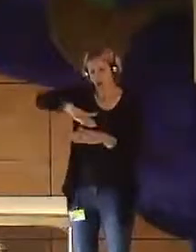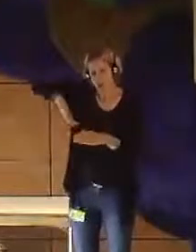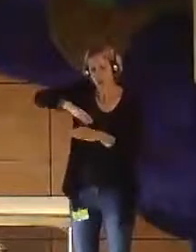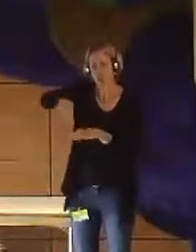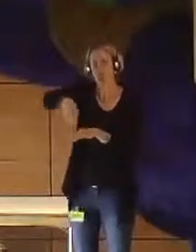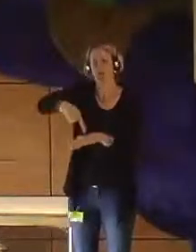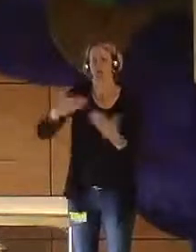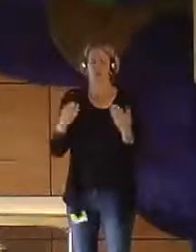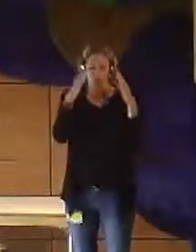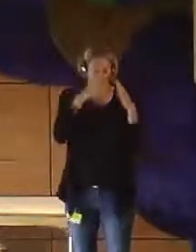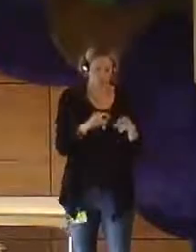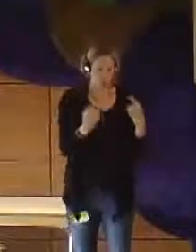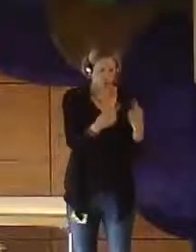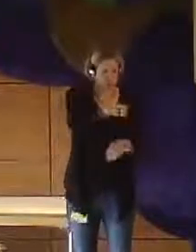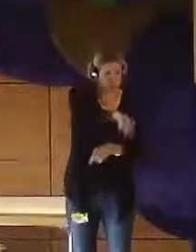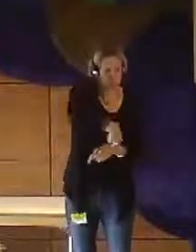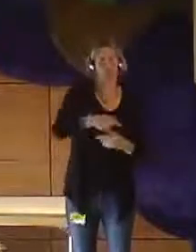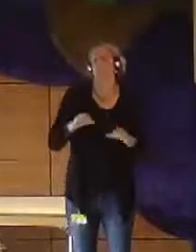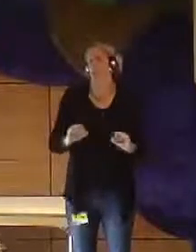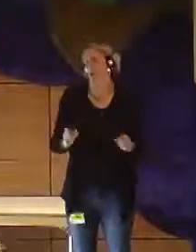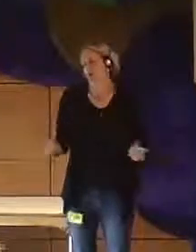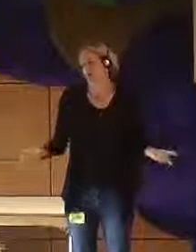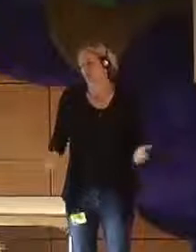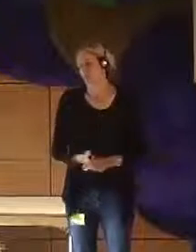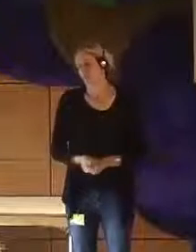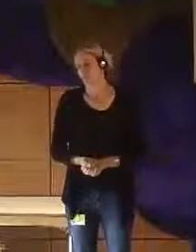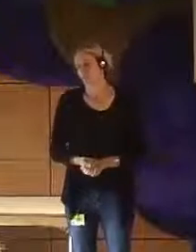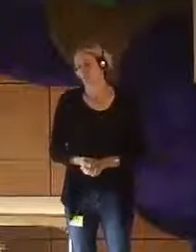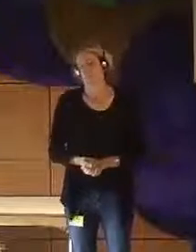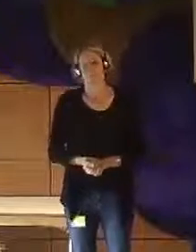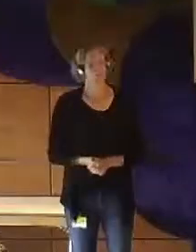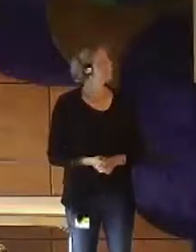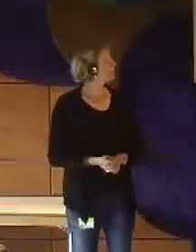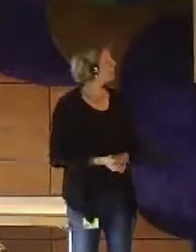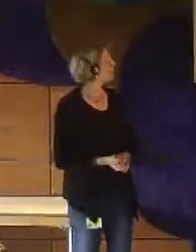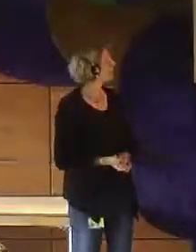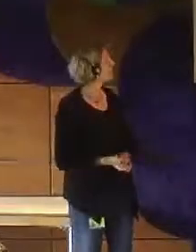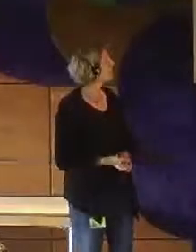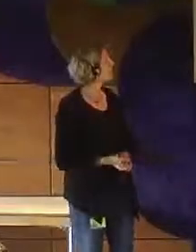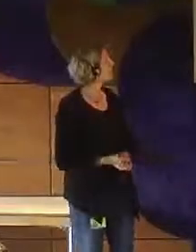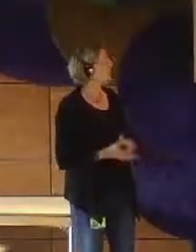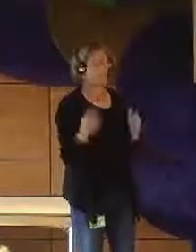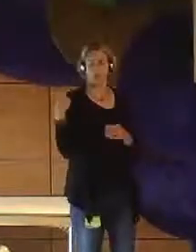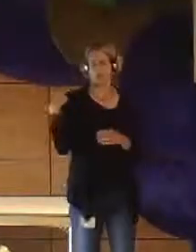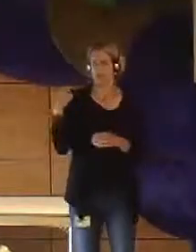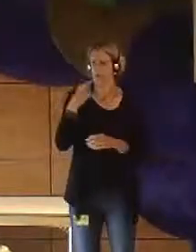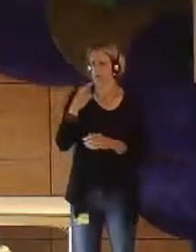But neither of these 2 hospitals actually have neonatal intensive care. They don't have deliveries there.